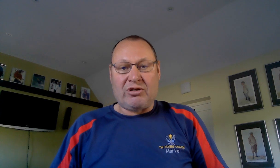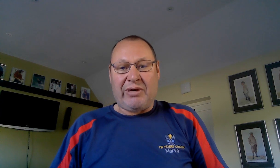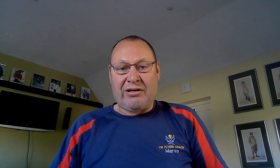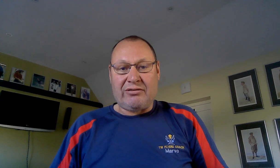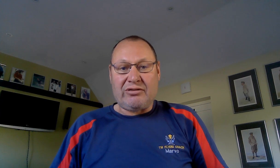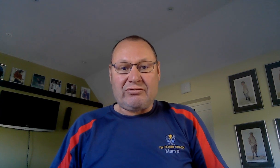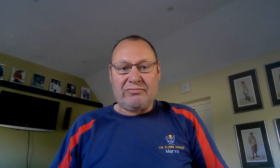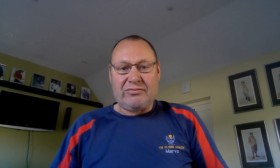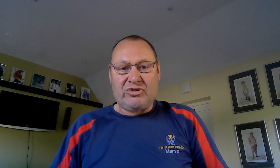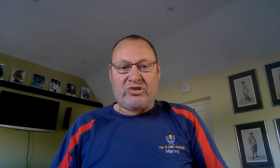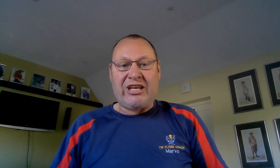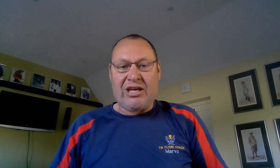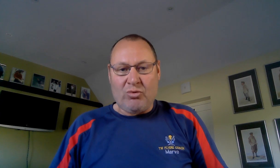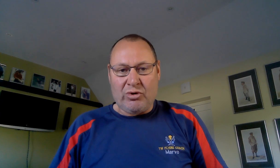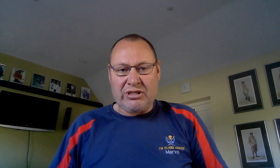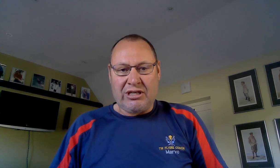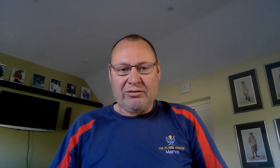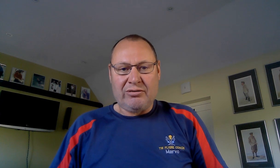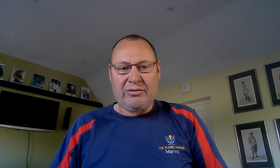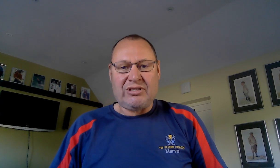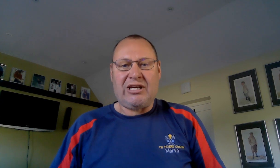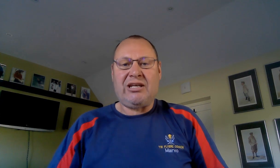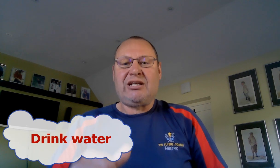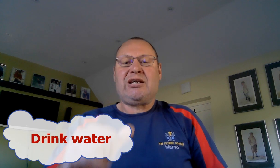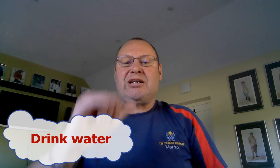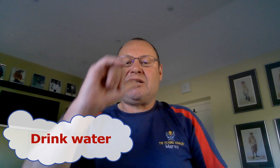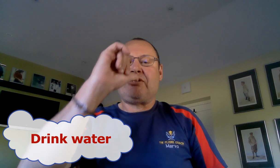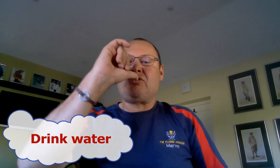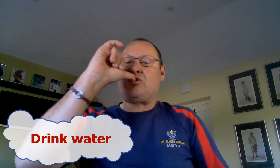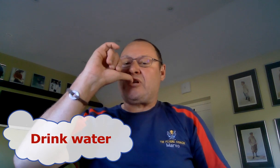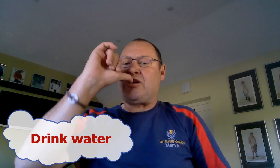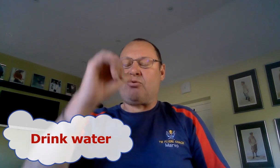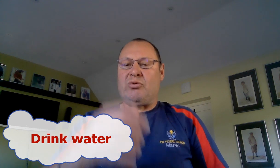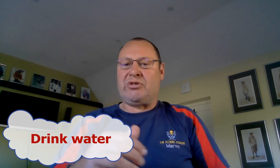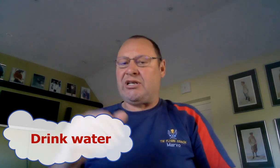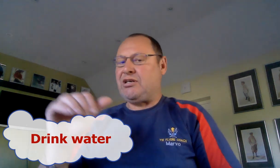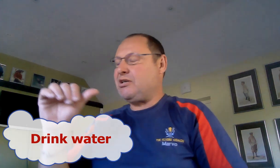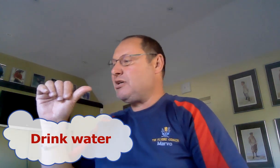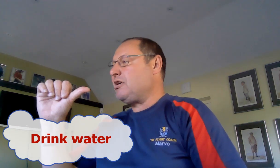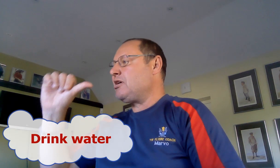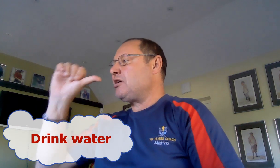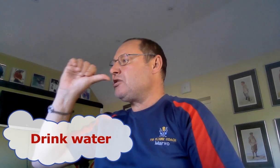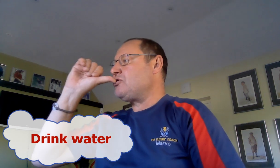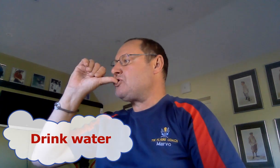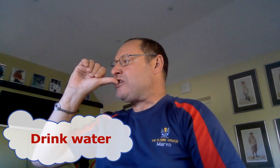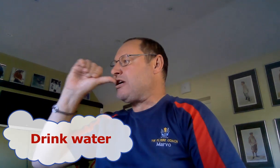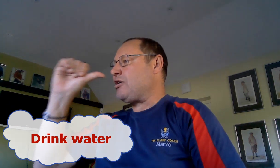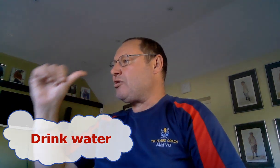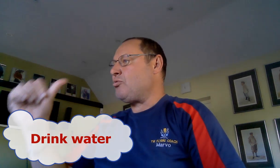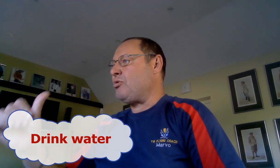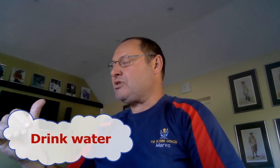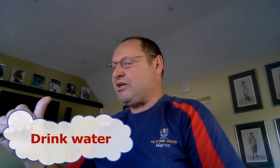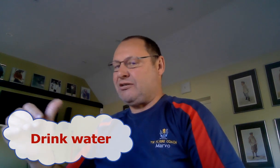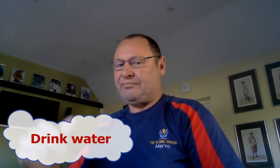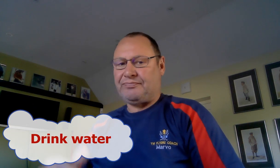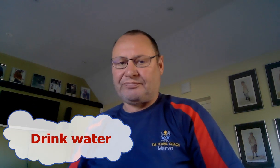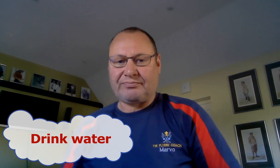about drinking water, we would say drink water. Drink water.